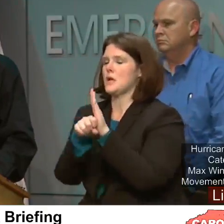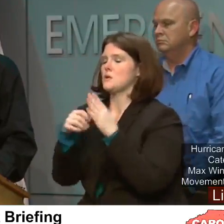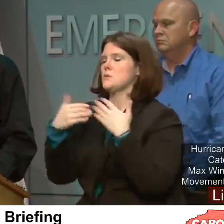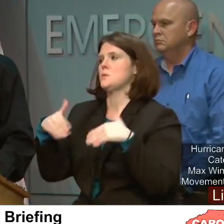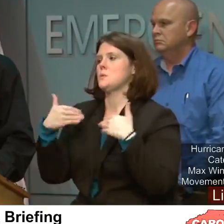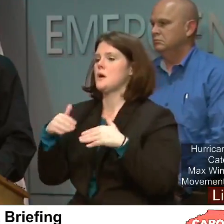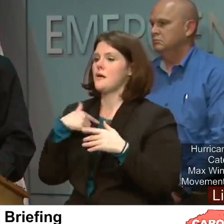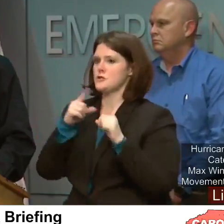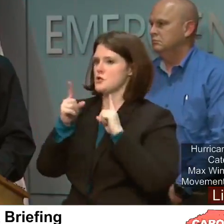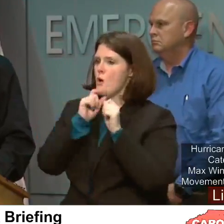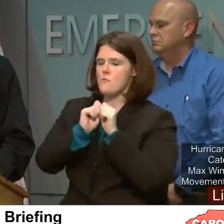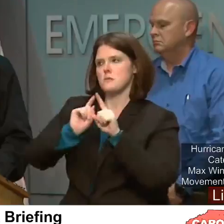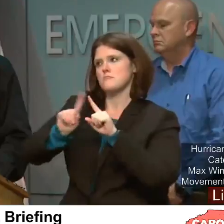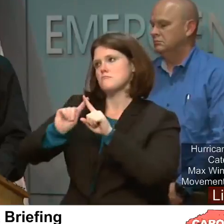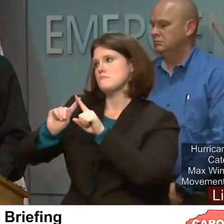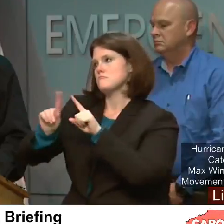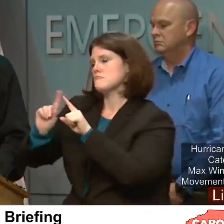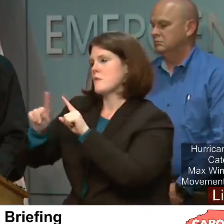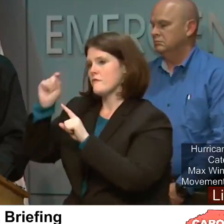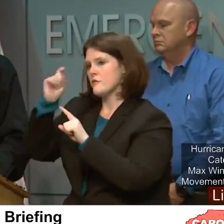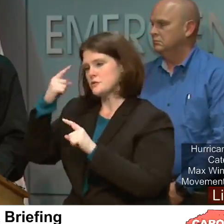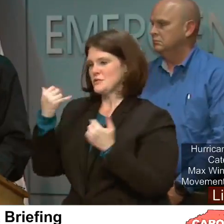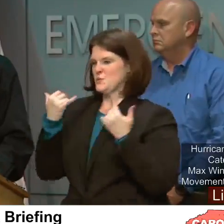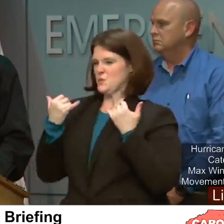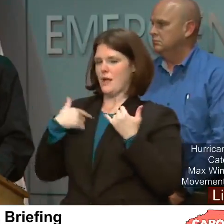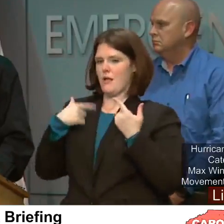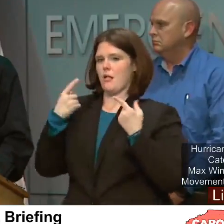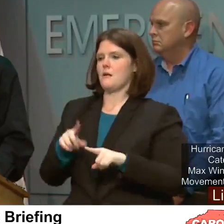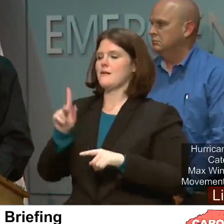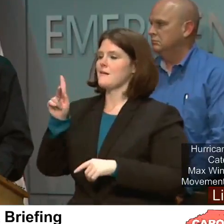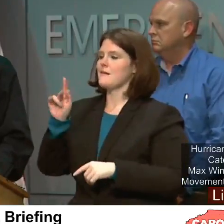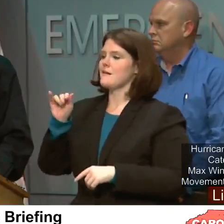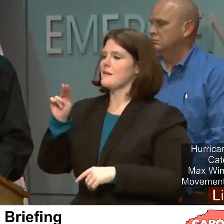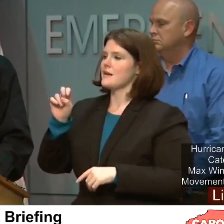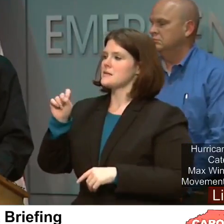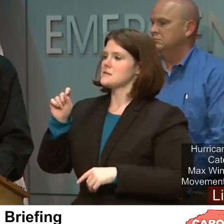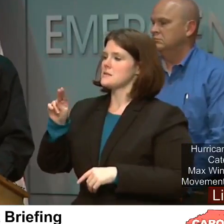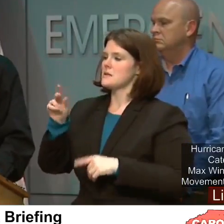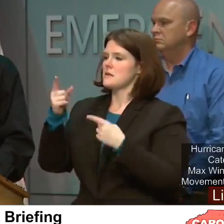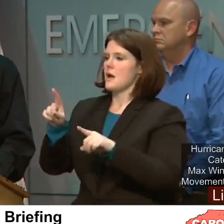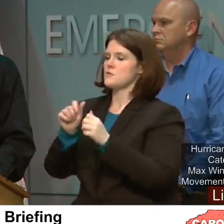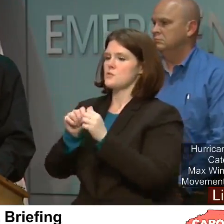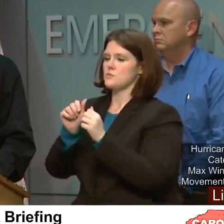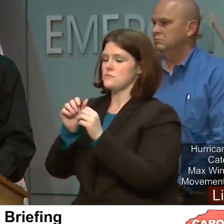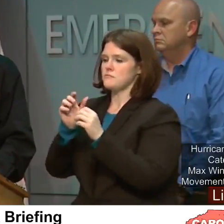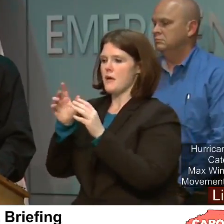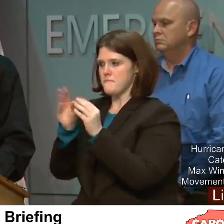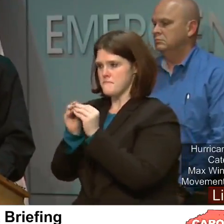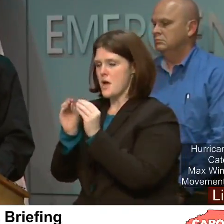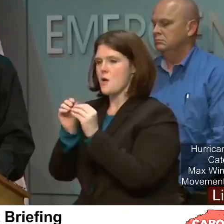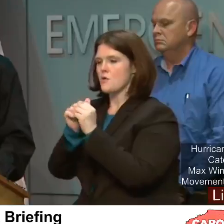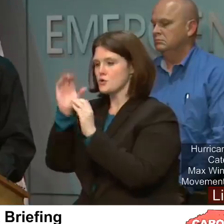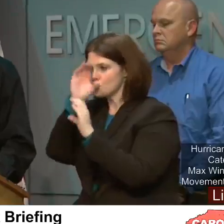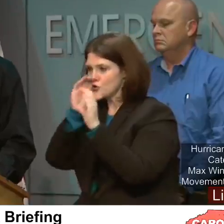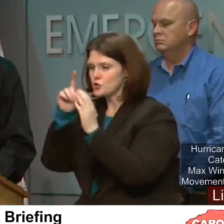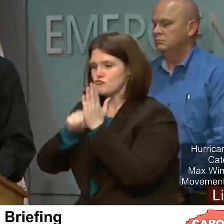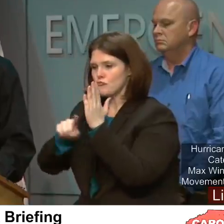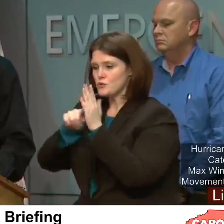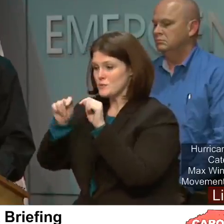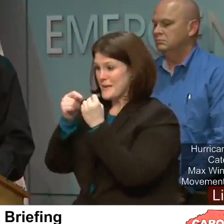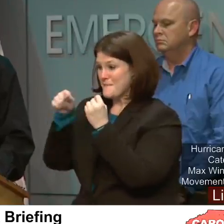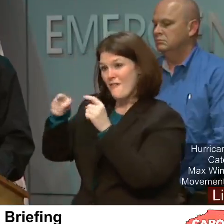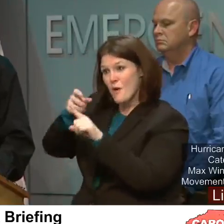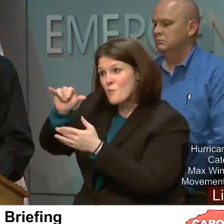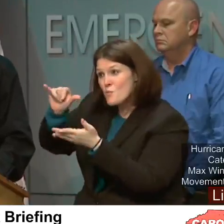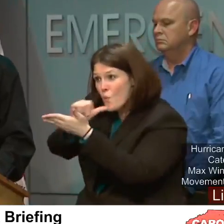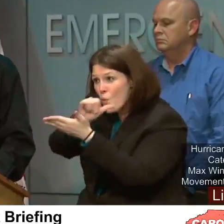to numerous governors. I was in Kinston today and met with search and rescue teams from New York,